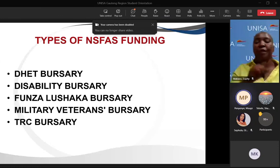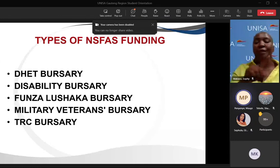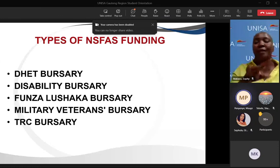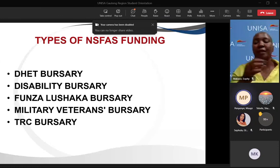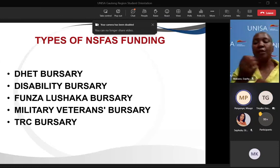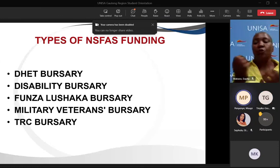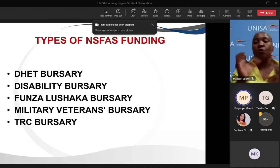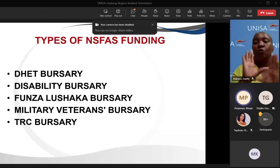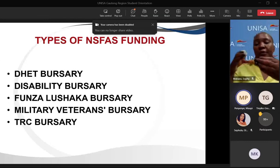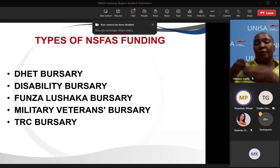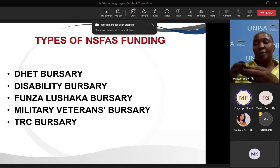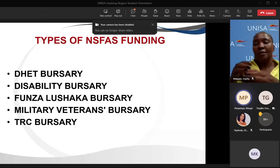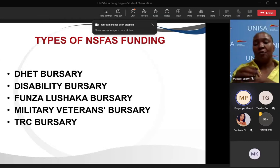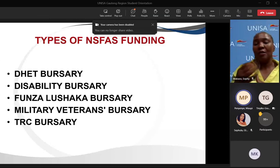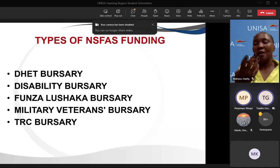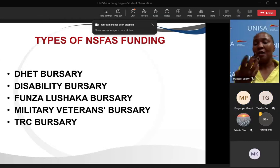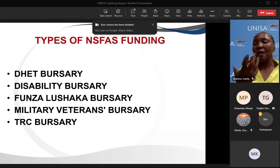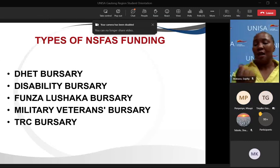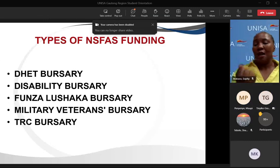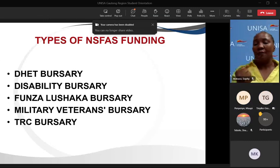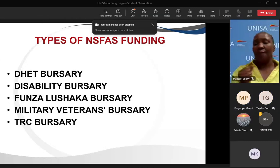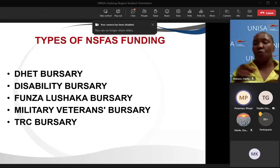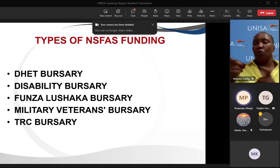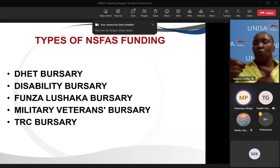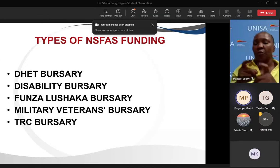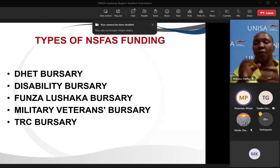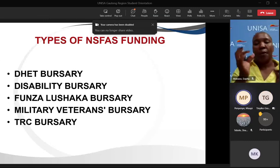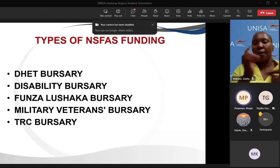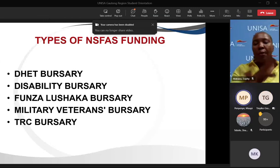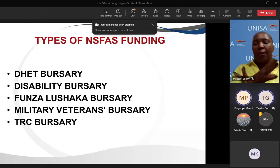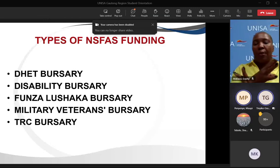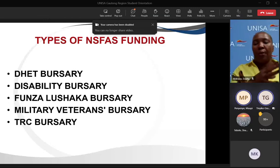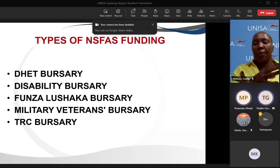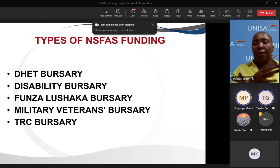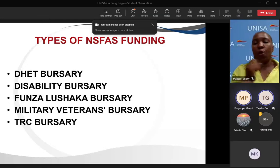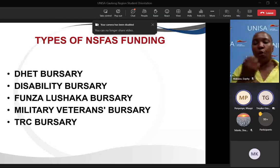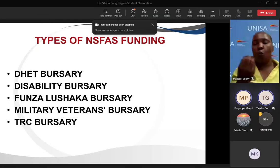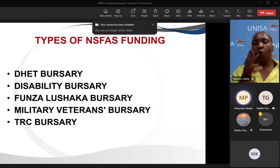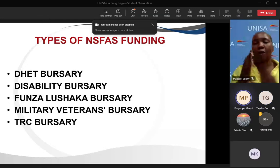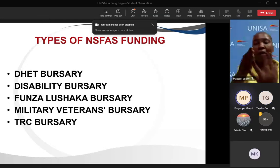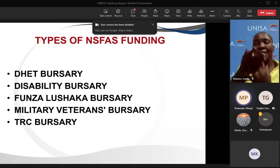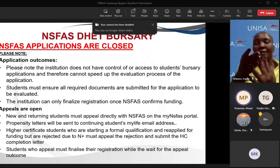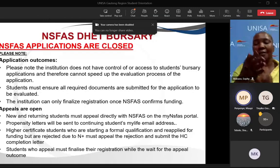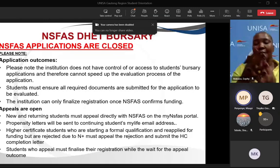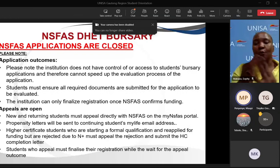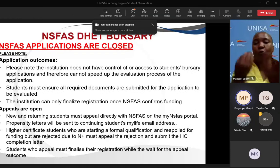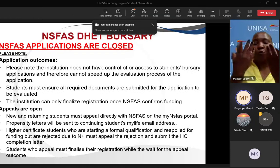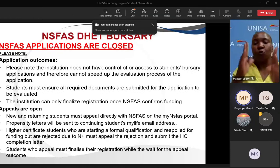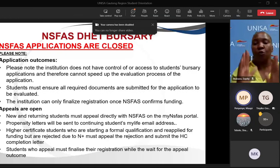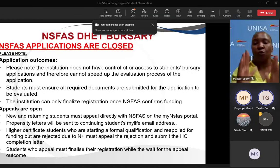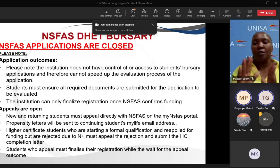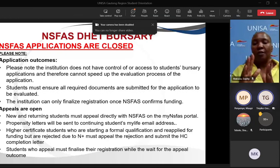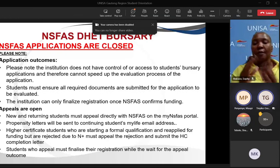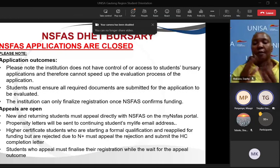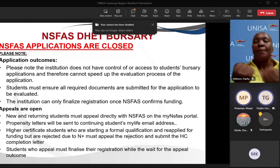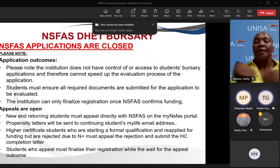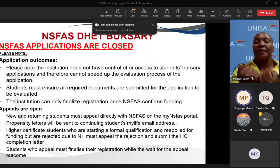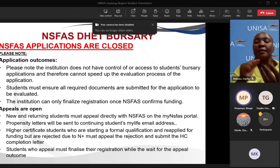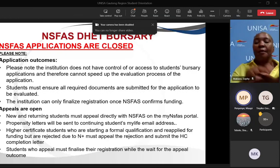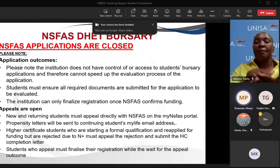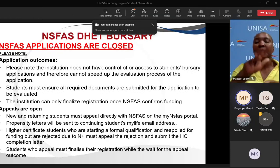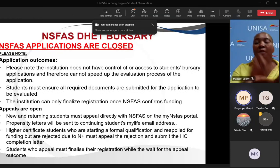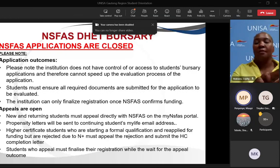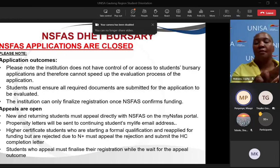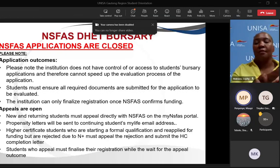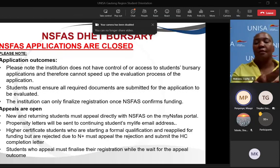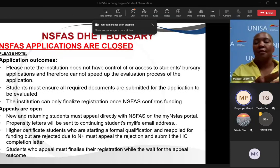does not have control of all the access to the student bursary applications and therefore